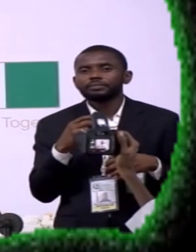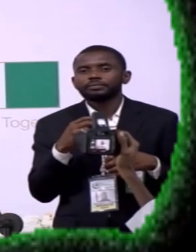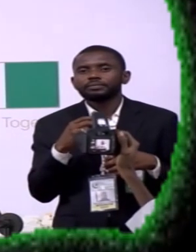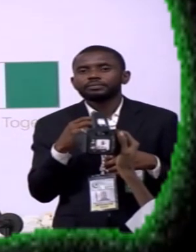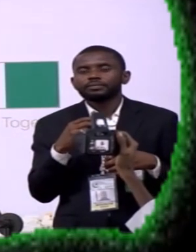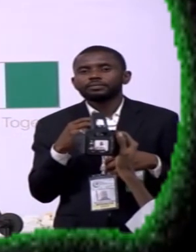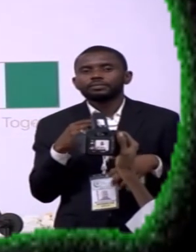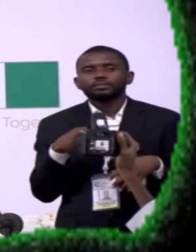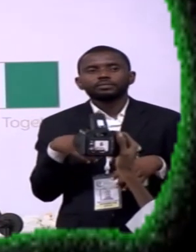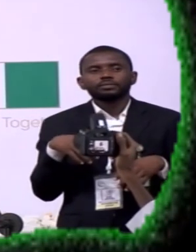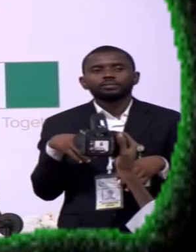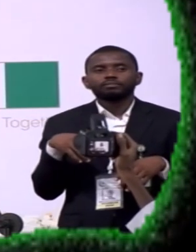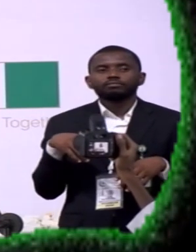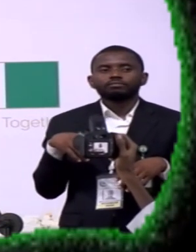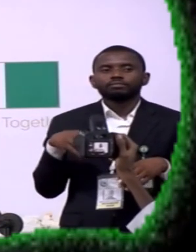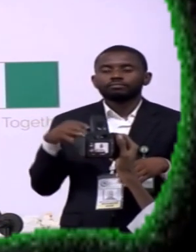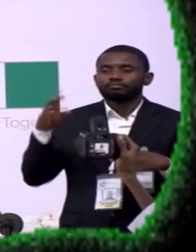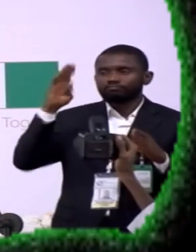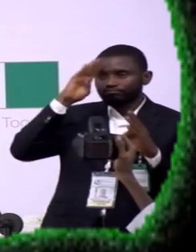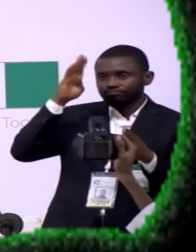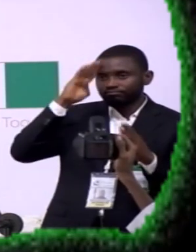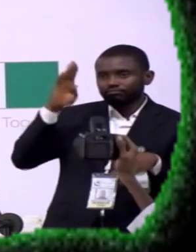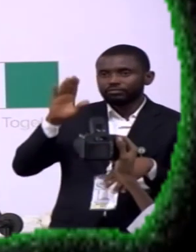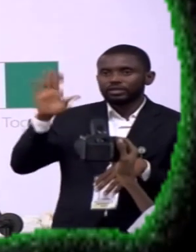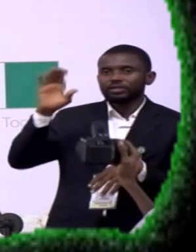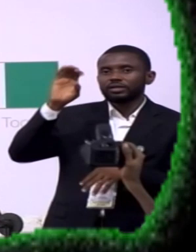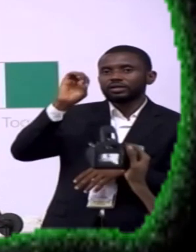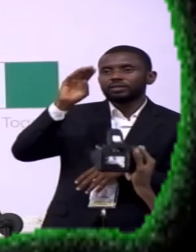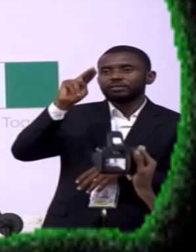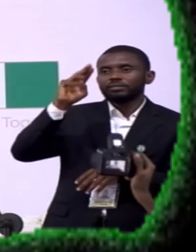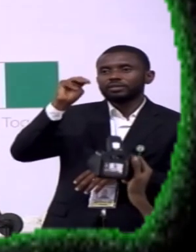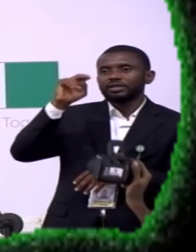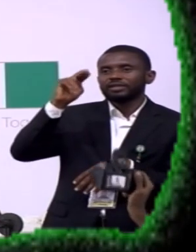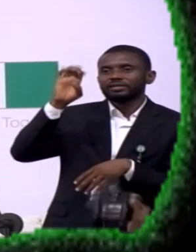to His Eminence, the Sultan of Sokoto,